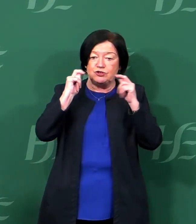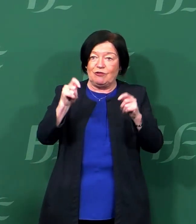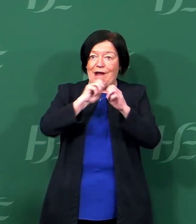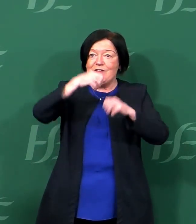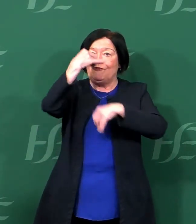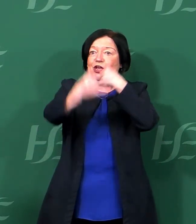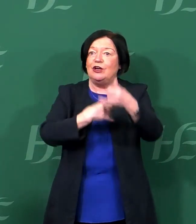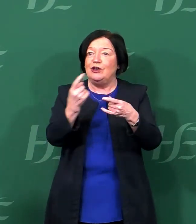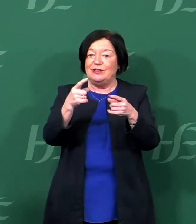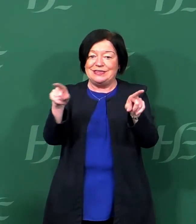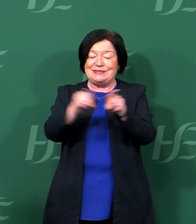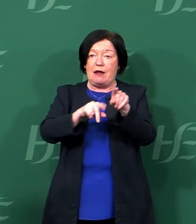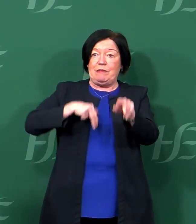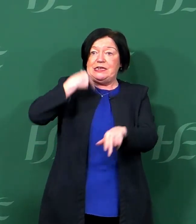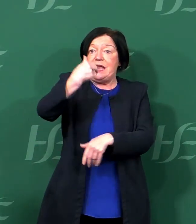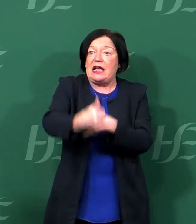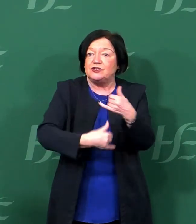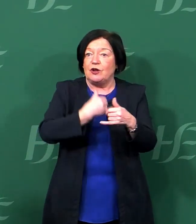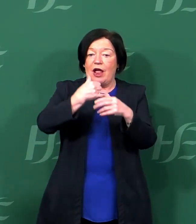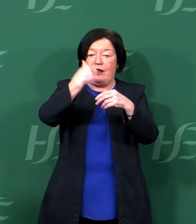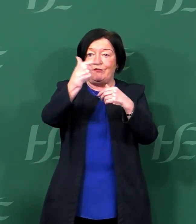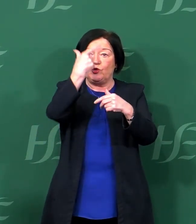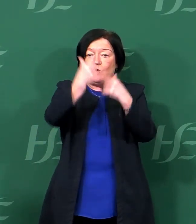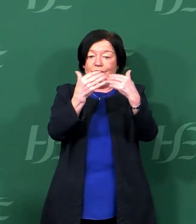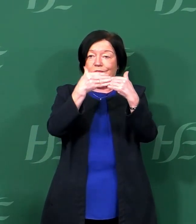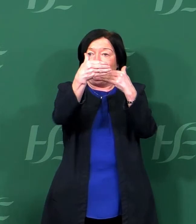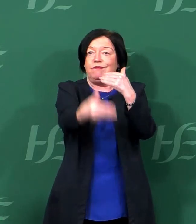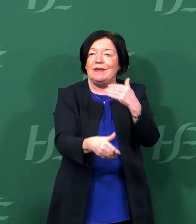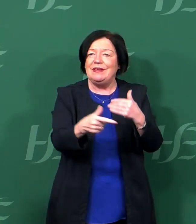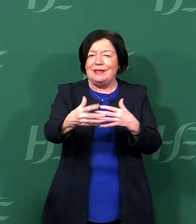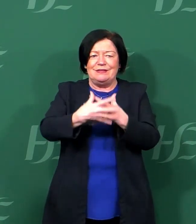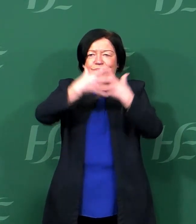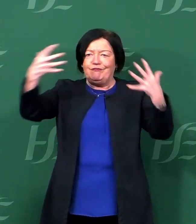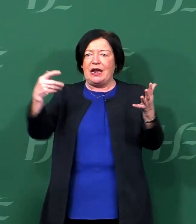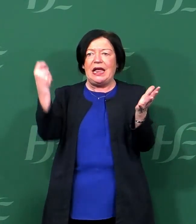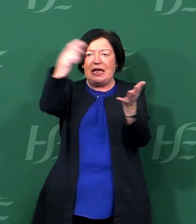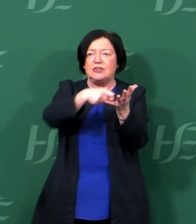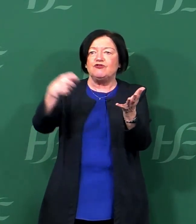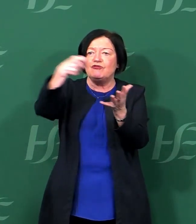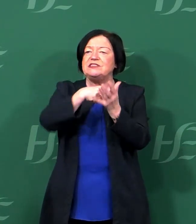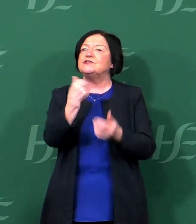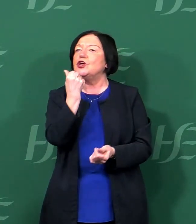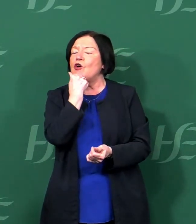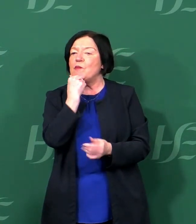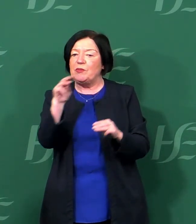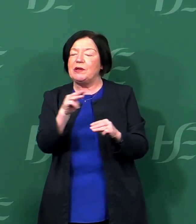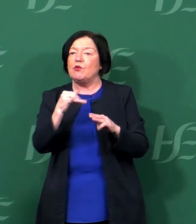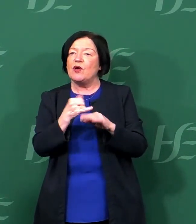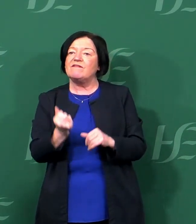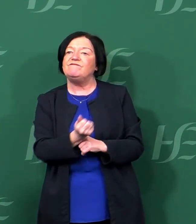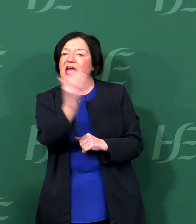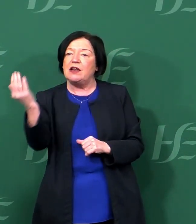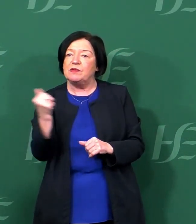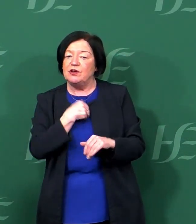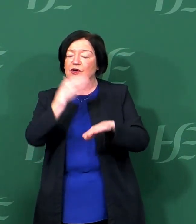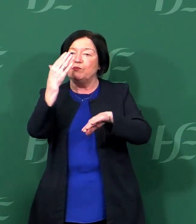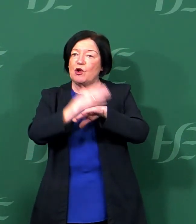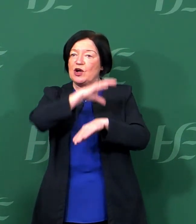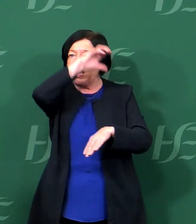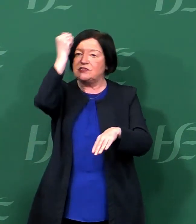year, and it'll be the same next year and the year after, that's a very significant increase in the number of people who are available to be employed as